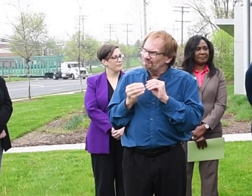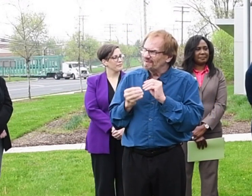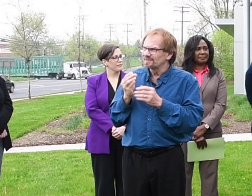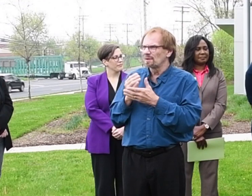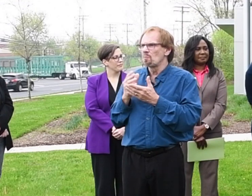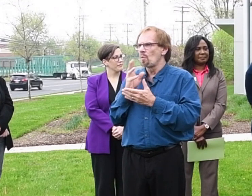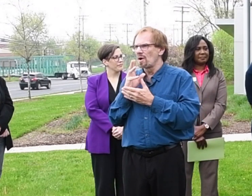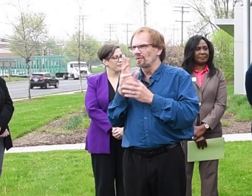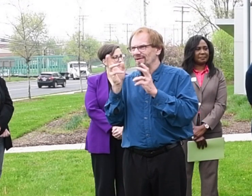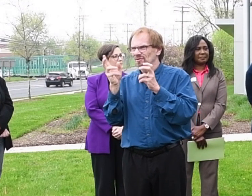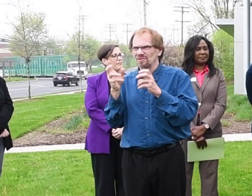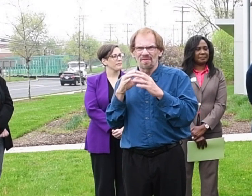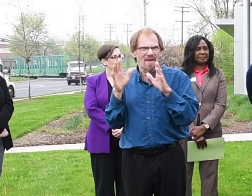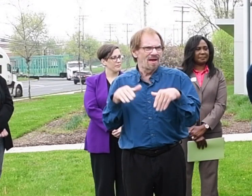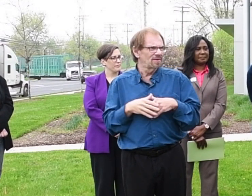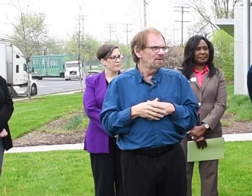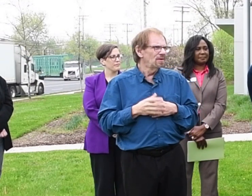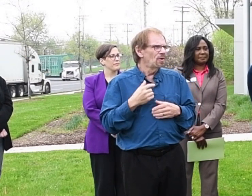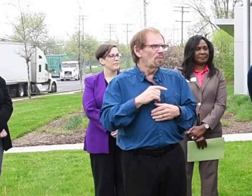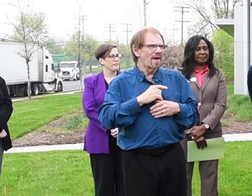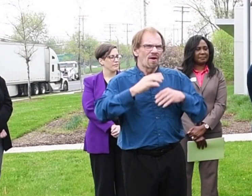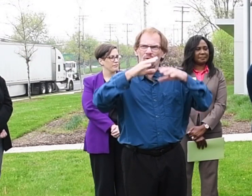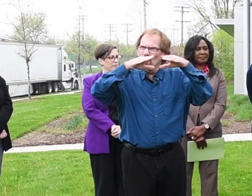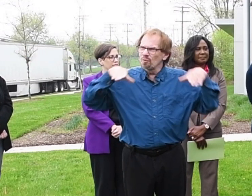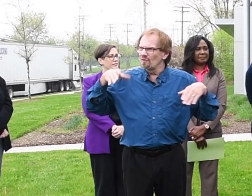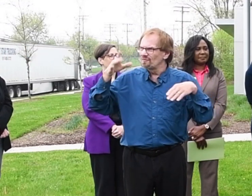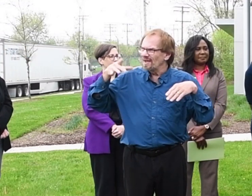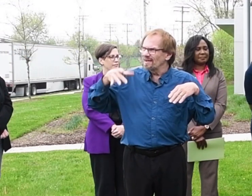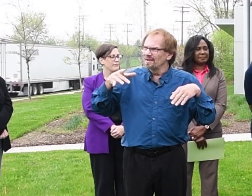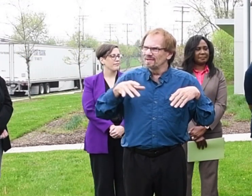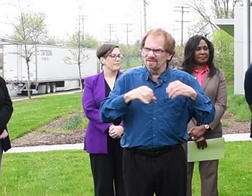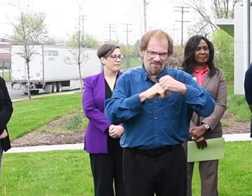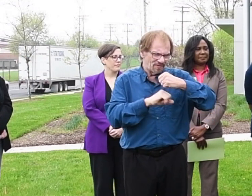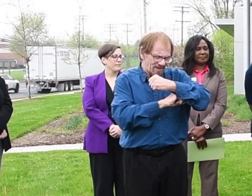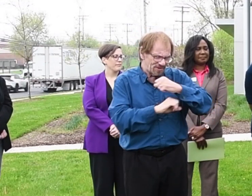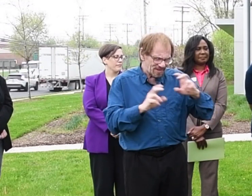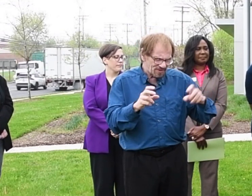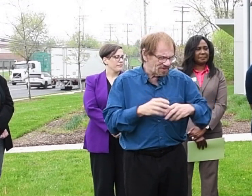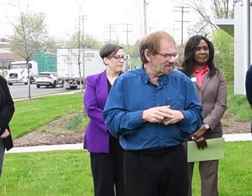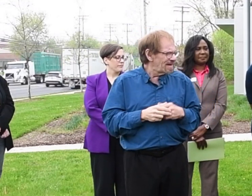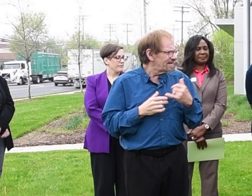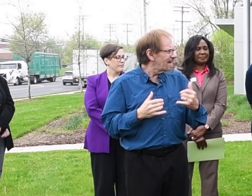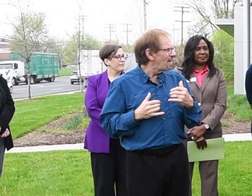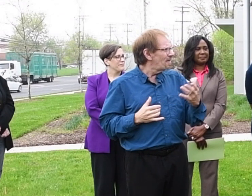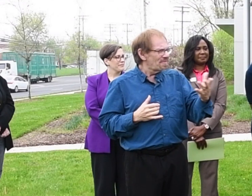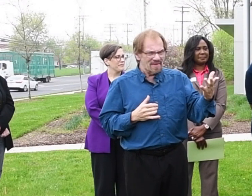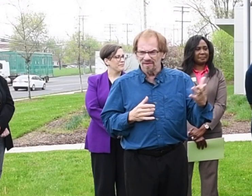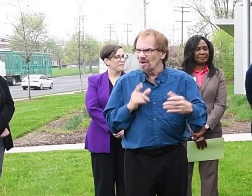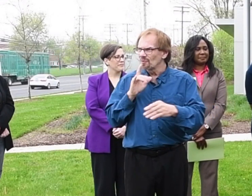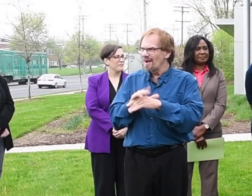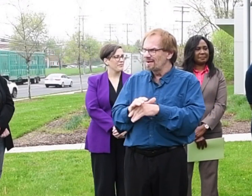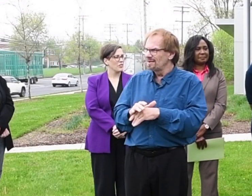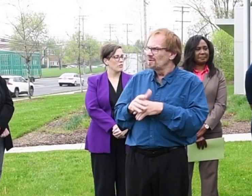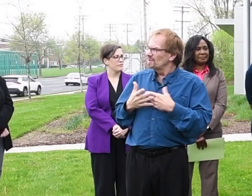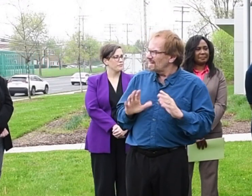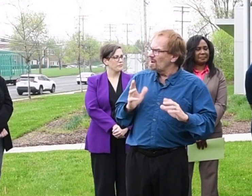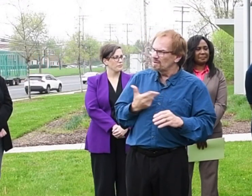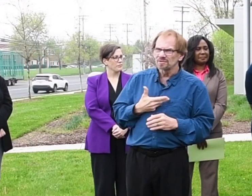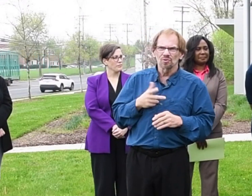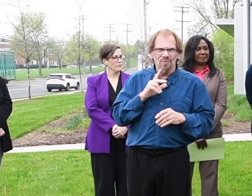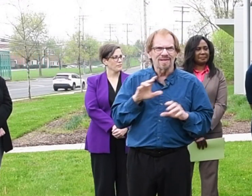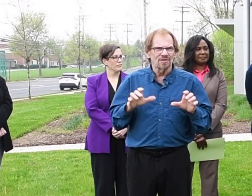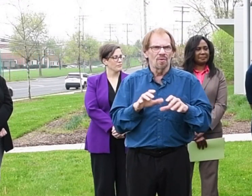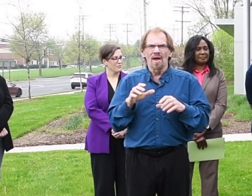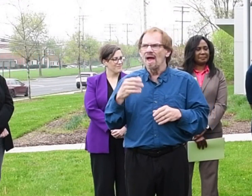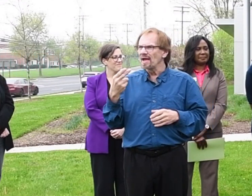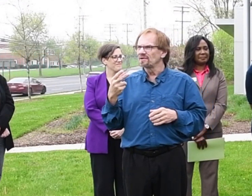water issues in the house, honestly. We had a roof leak and we had some foundation issues. Now this grant is going to allow us to actually get